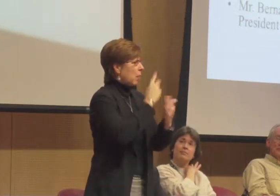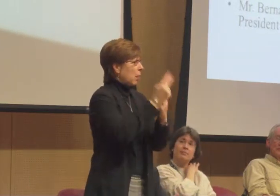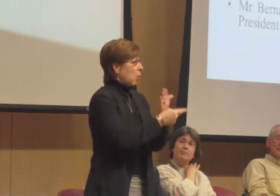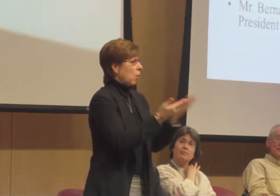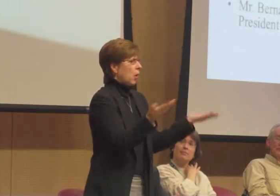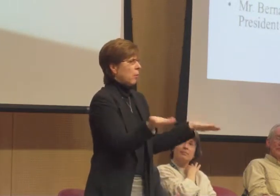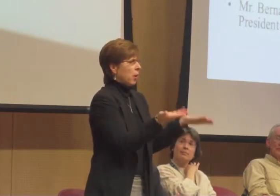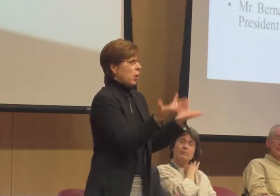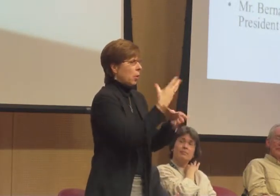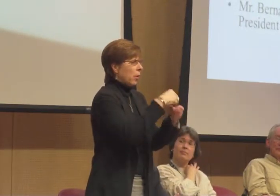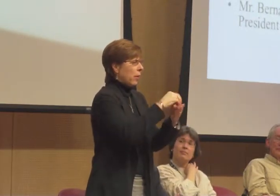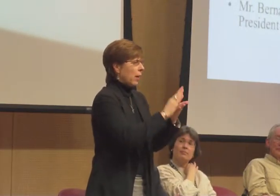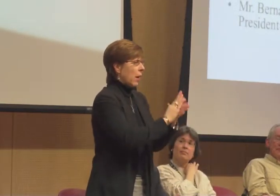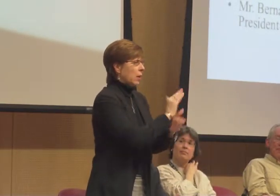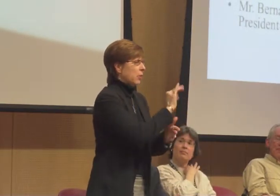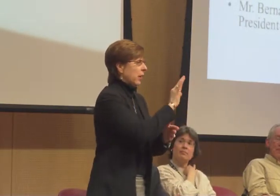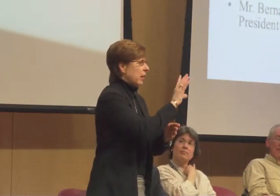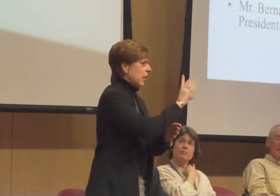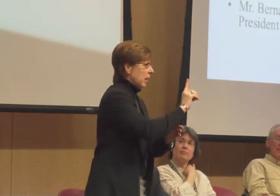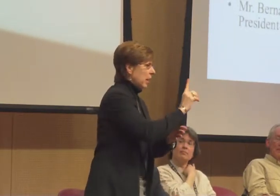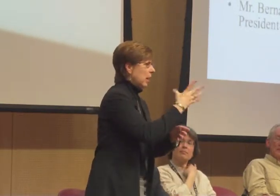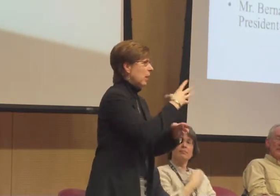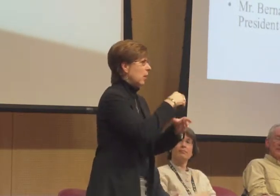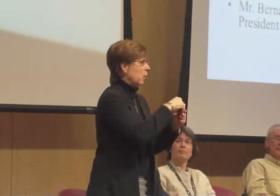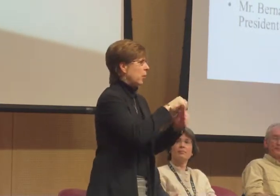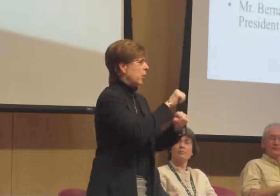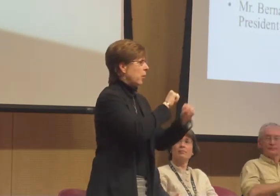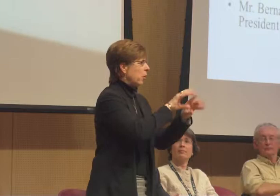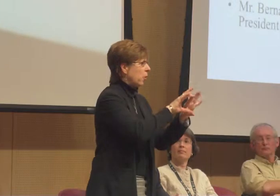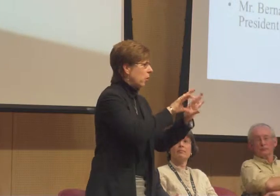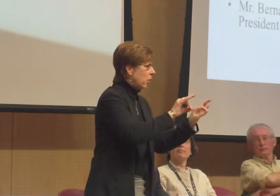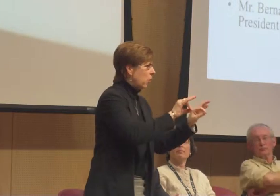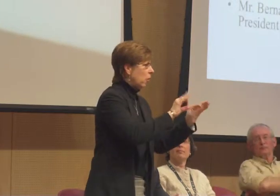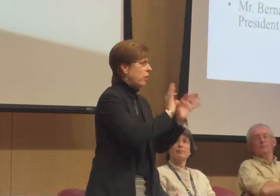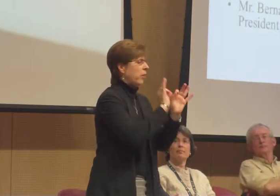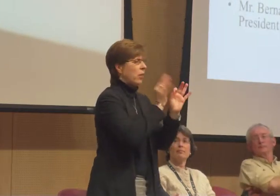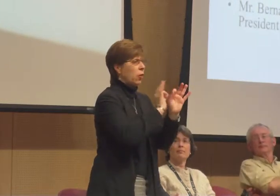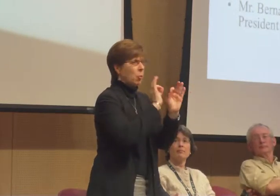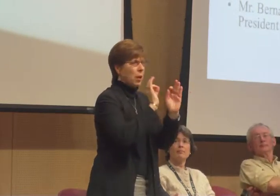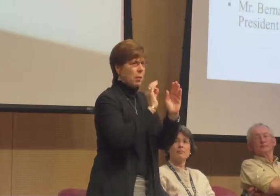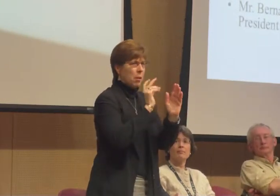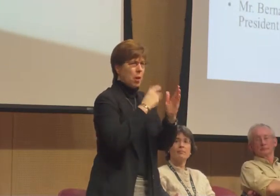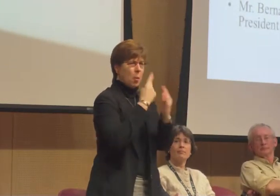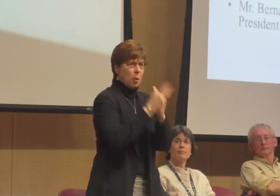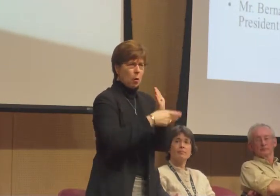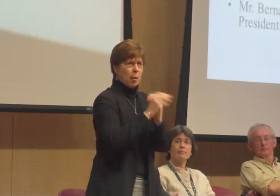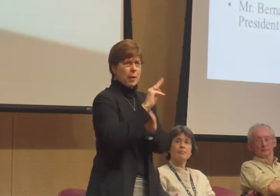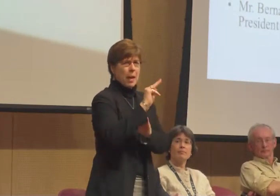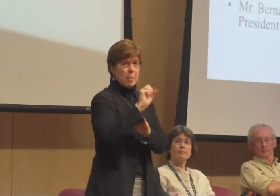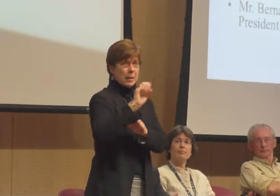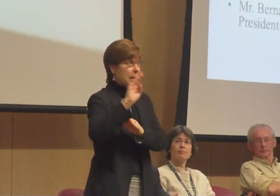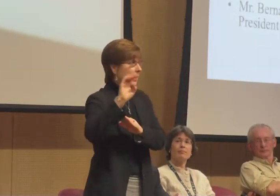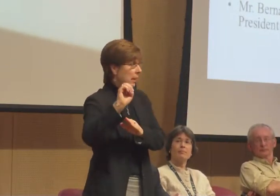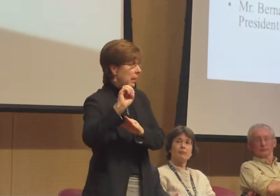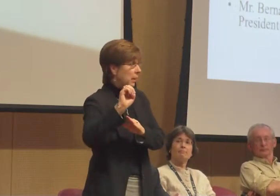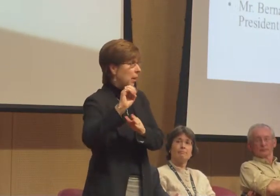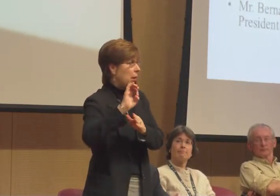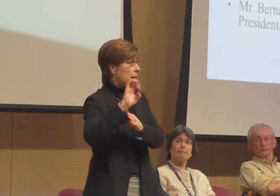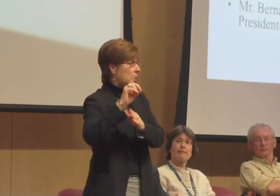academic programs here within the college of NTID, including associate degrees, the interpreting program, and MSSC